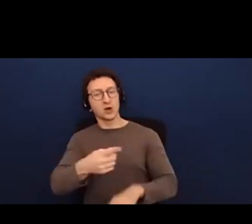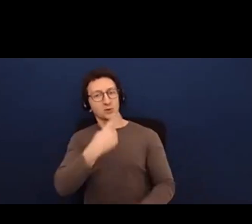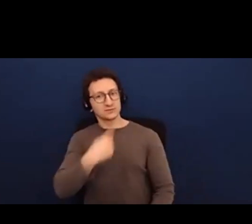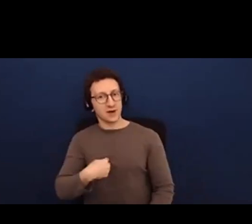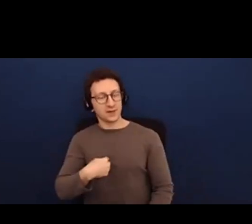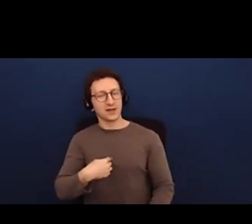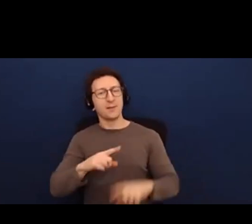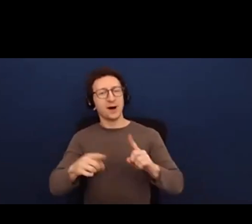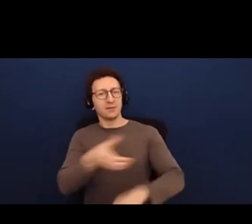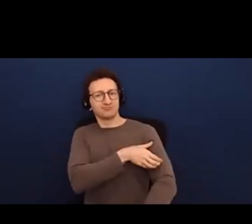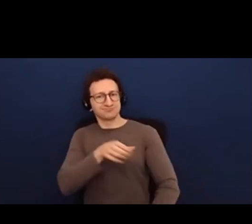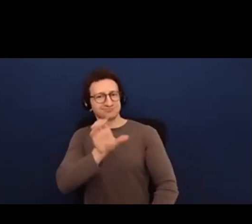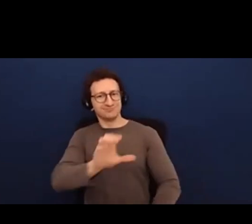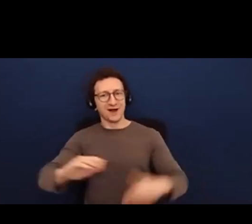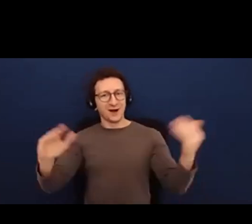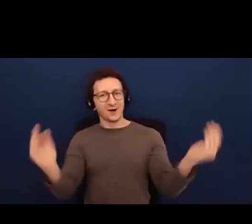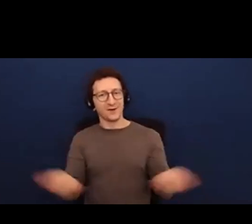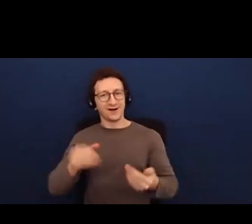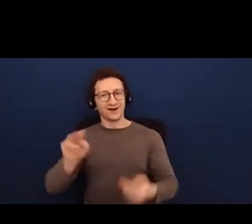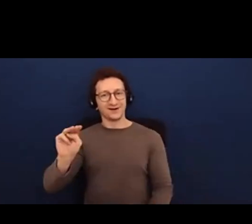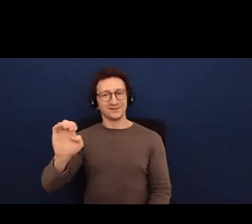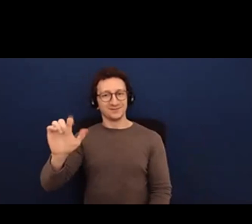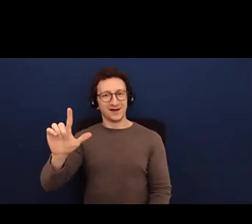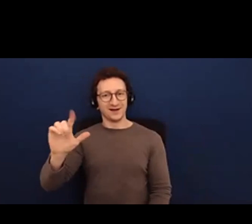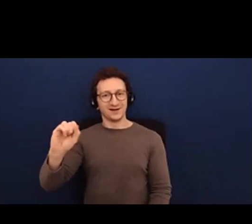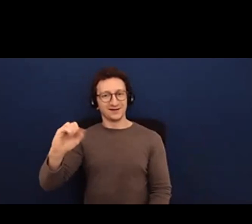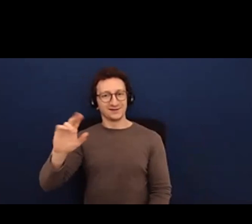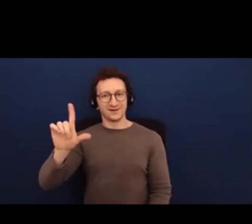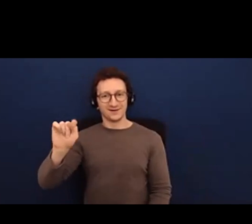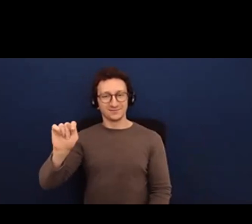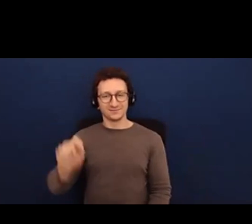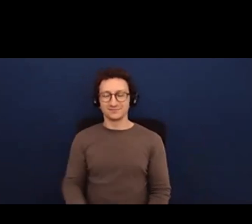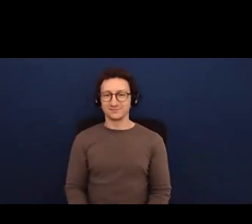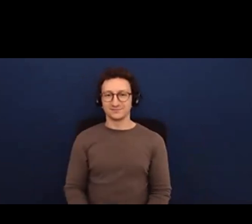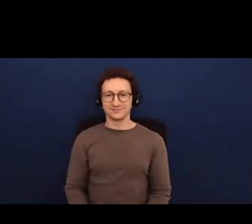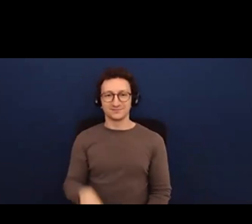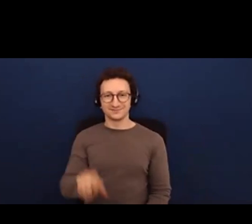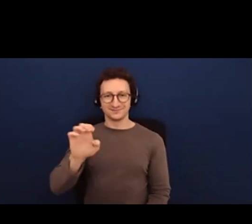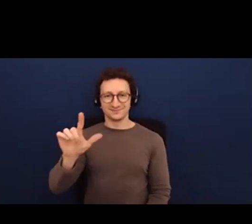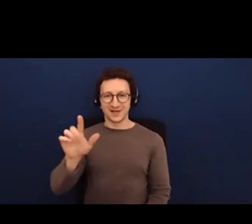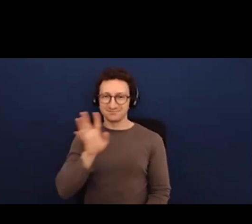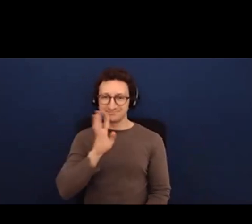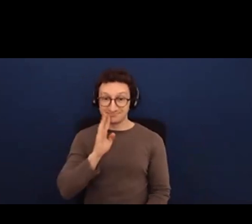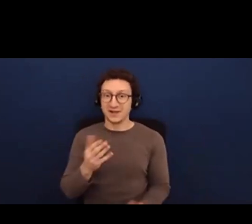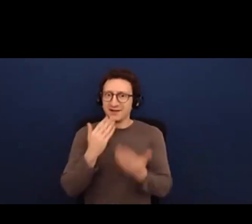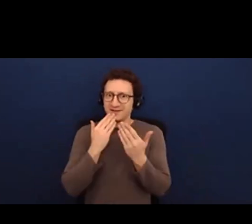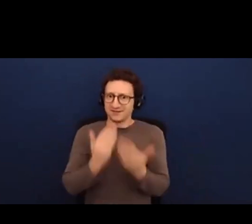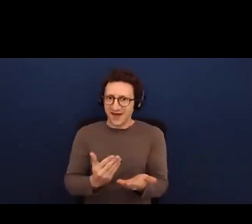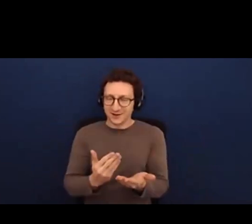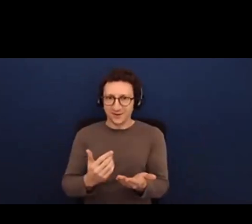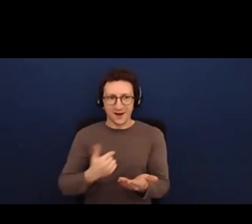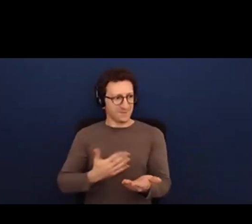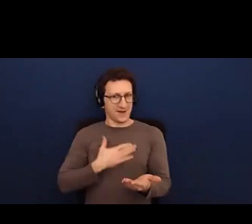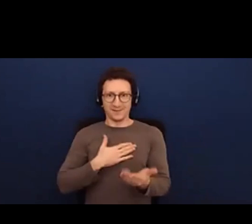So welcome, Mel Scult. Thank you, David. It's a pleasure, but I'm going to say to be